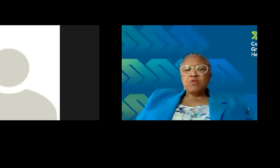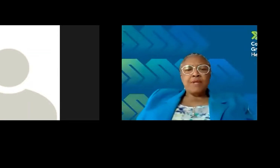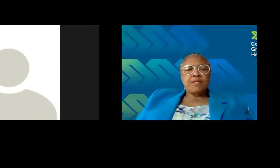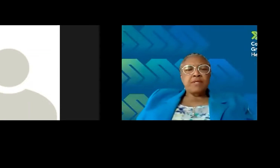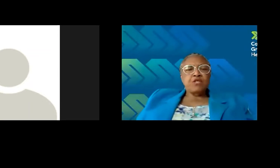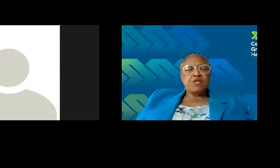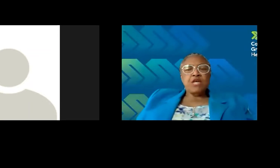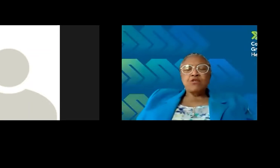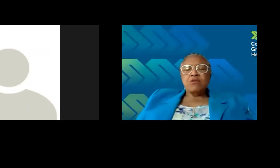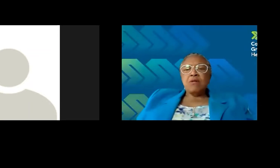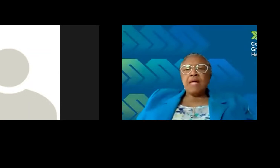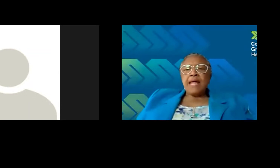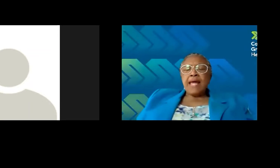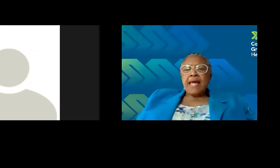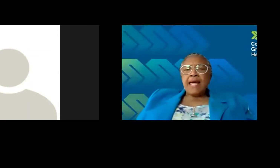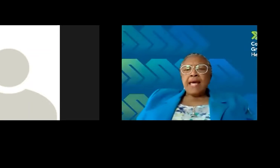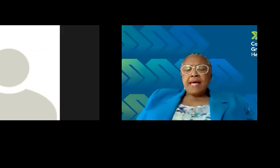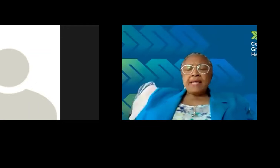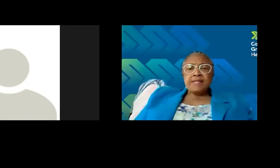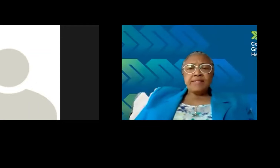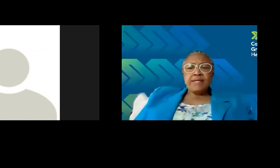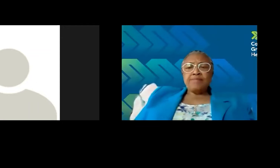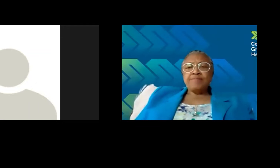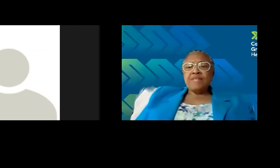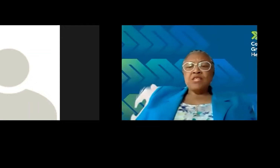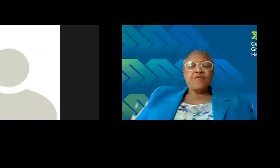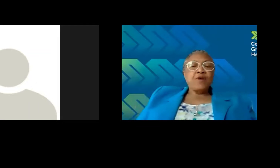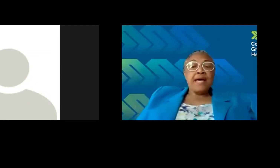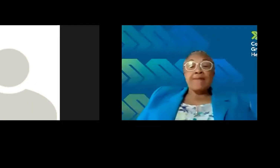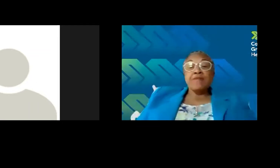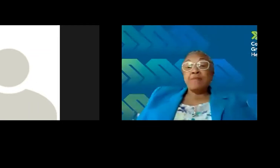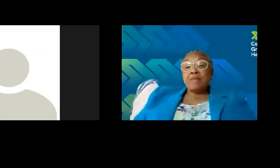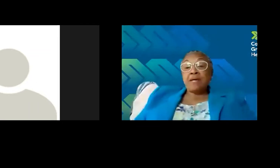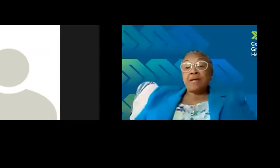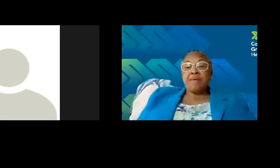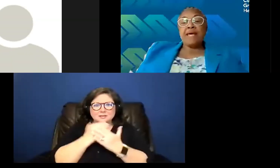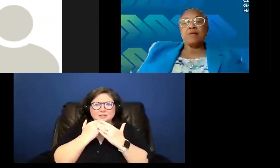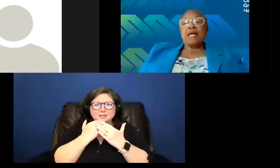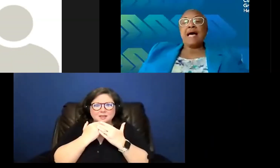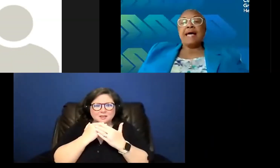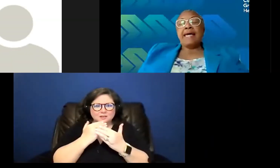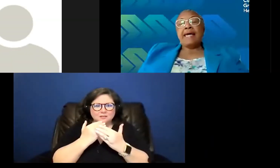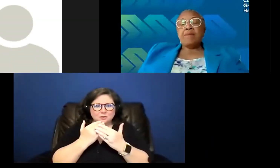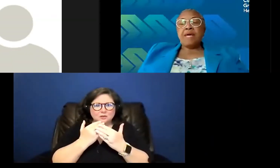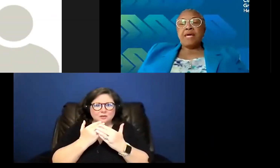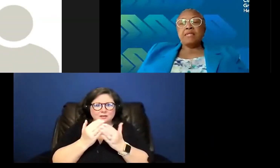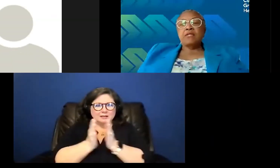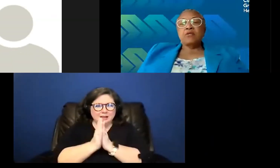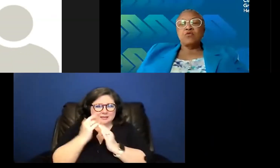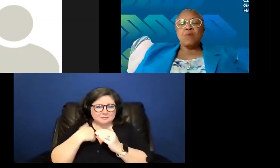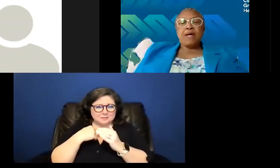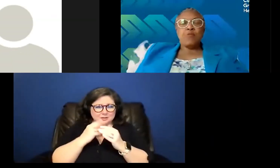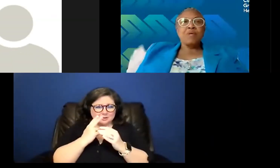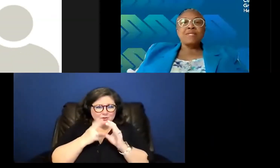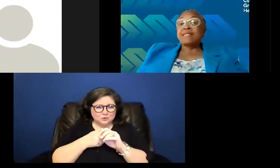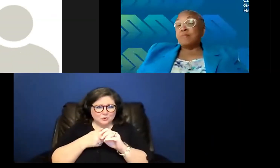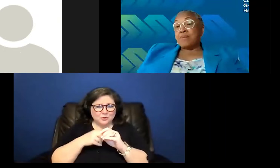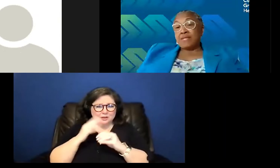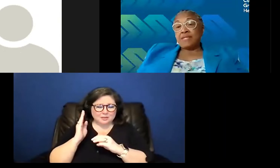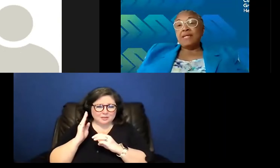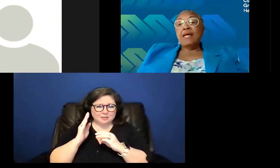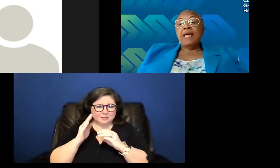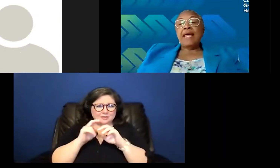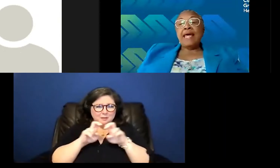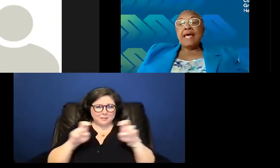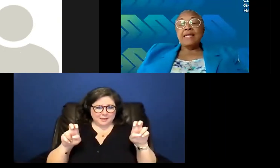It's quite educational. And thank you for having me on the panel. I am a clinical trial